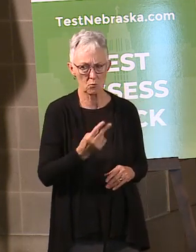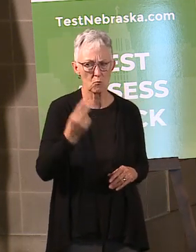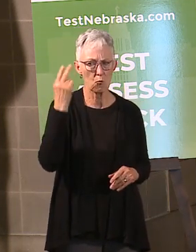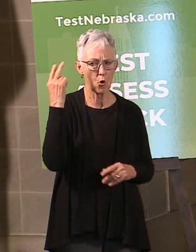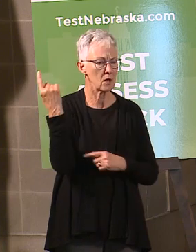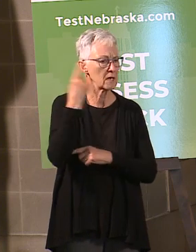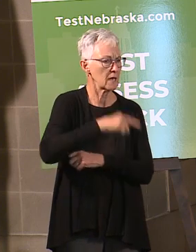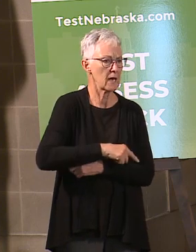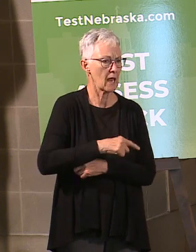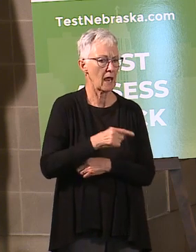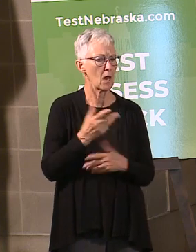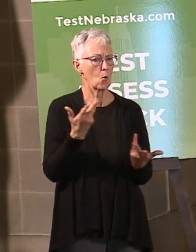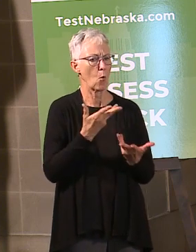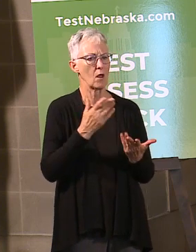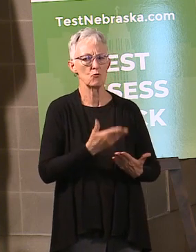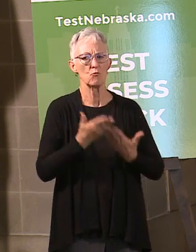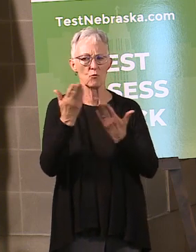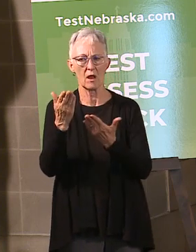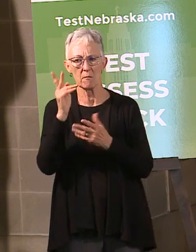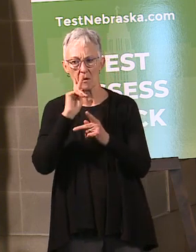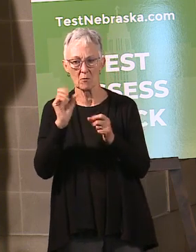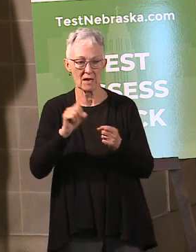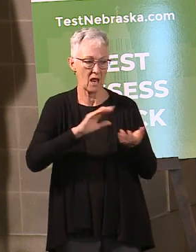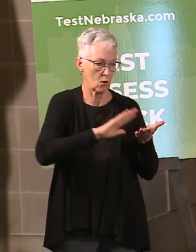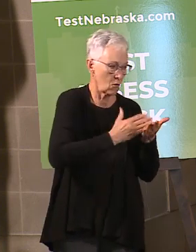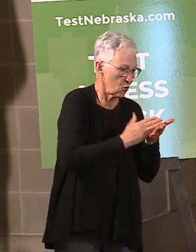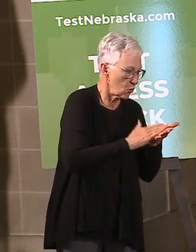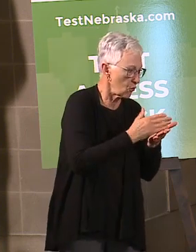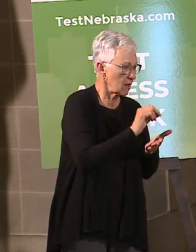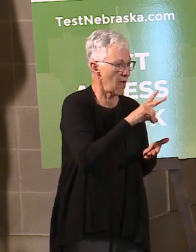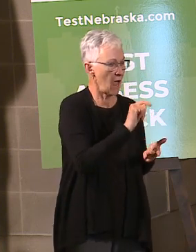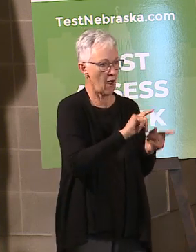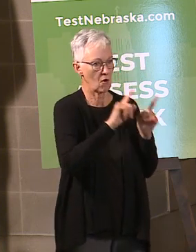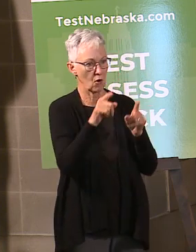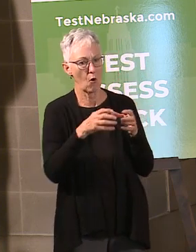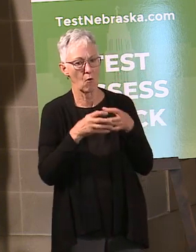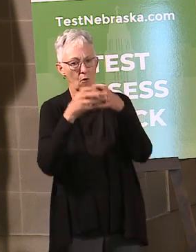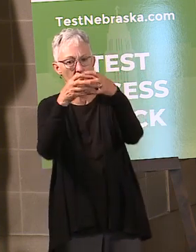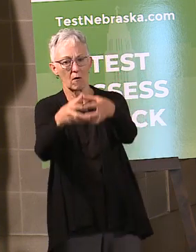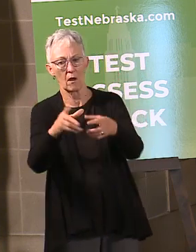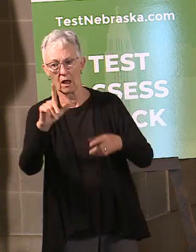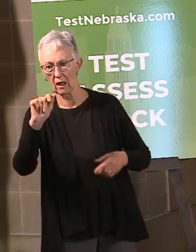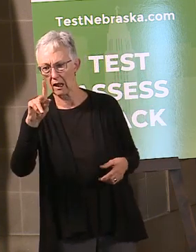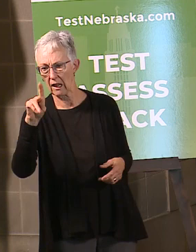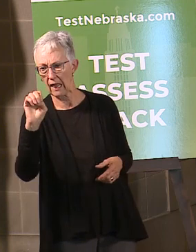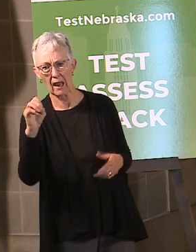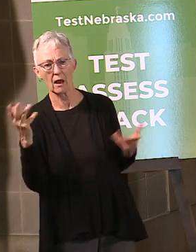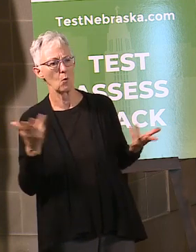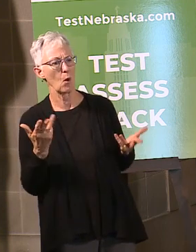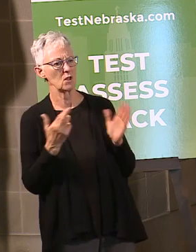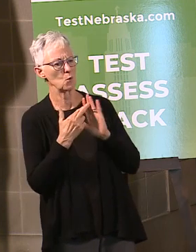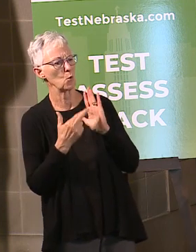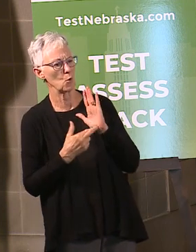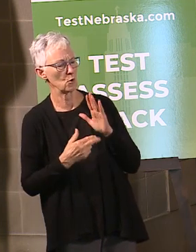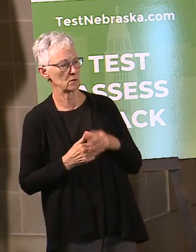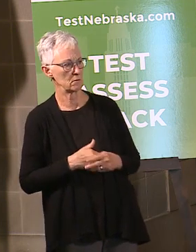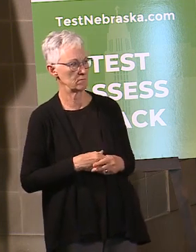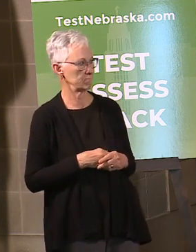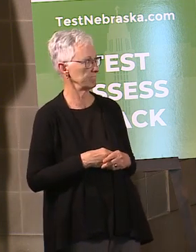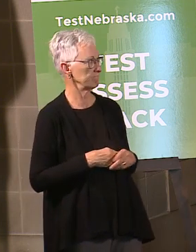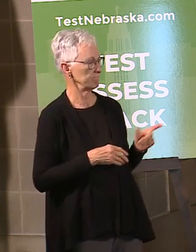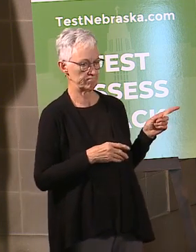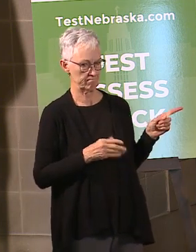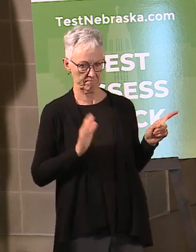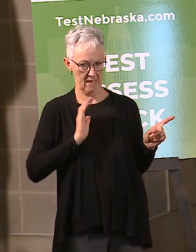of cookouts, volunteering, lake gatherings, and other common activities? So again, we still got the 10-person rule